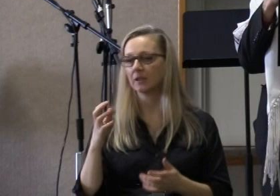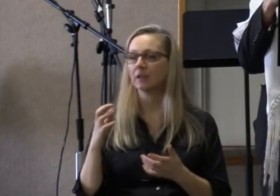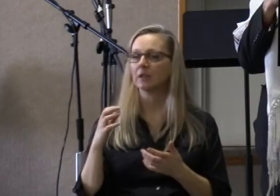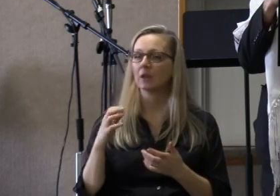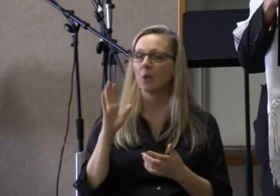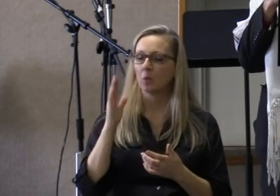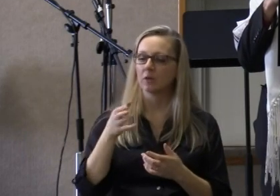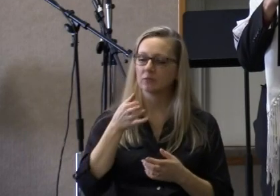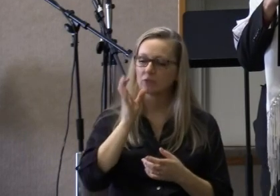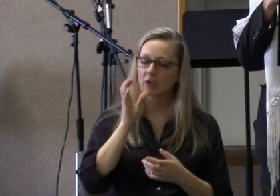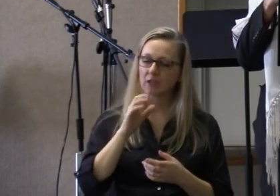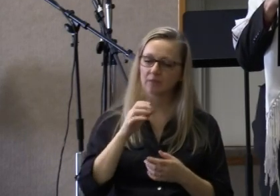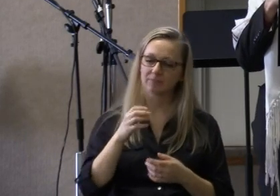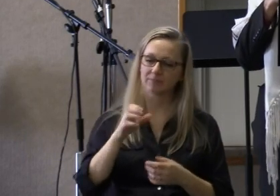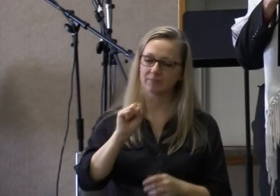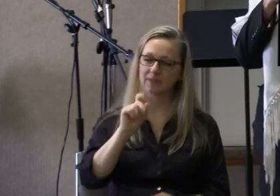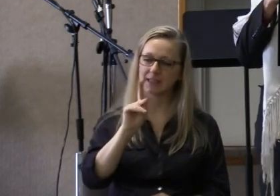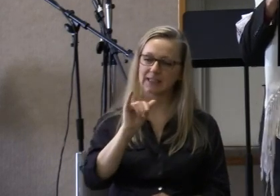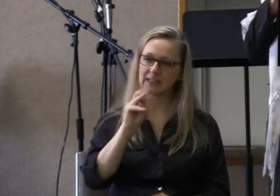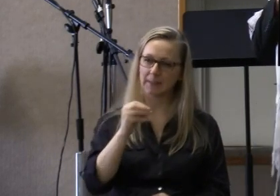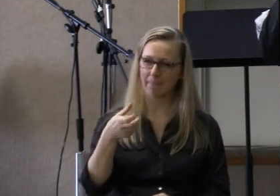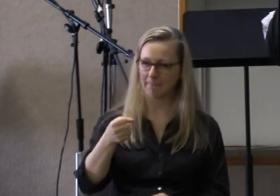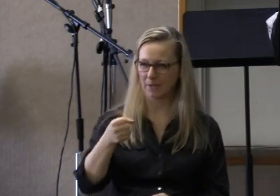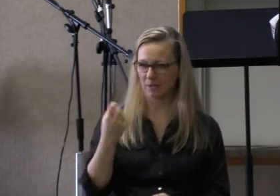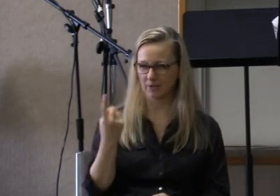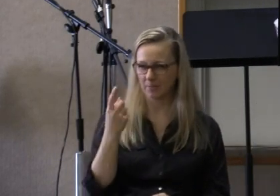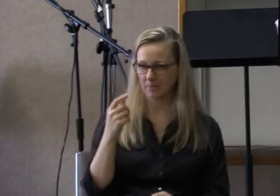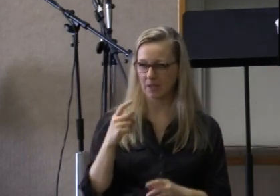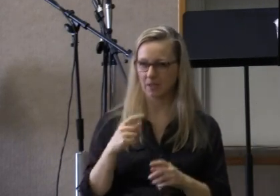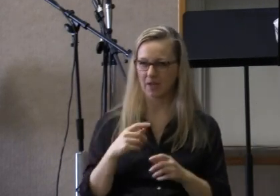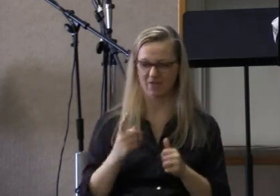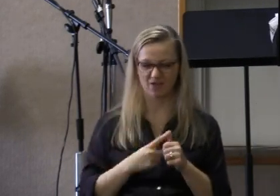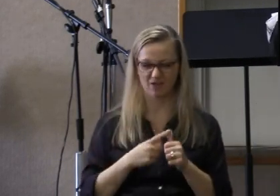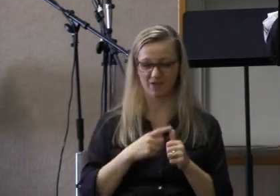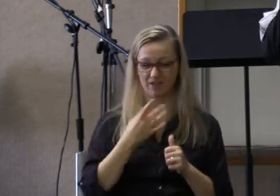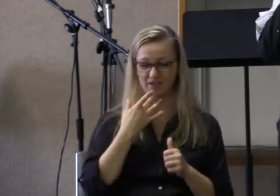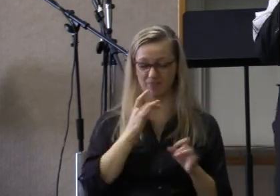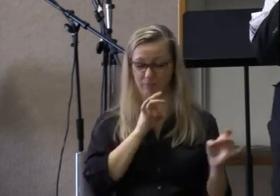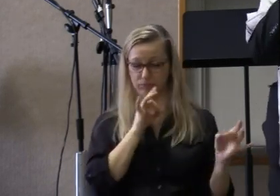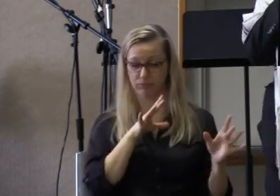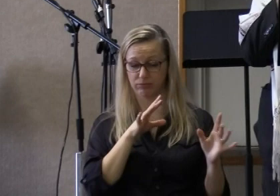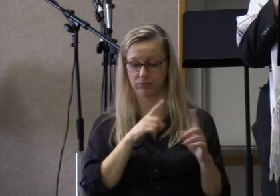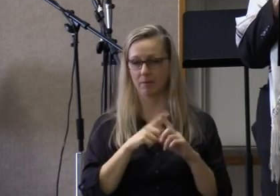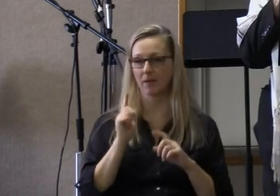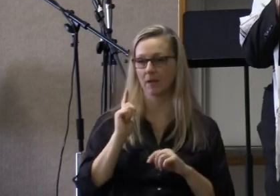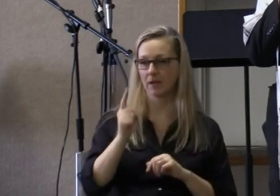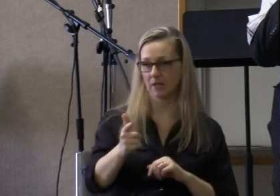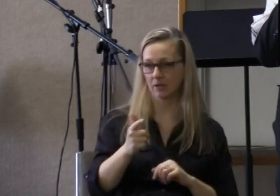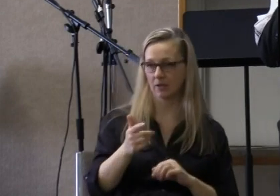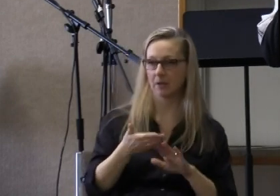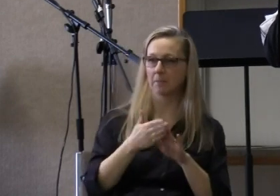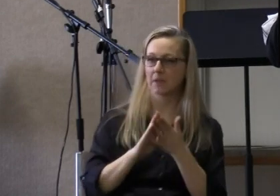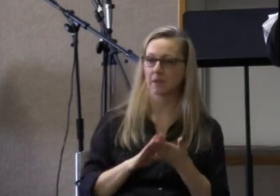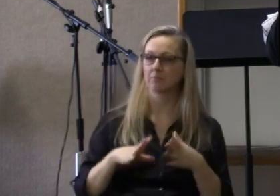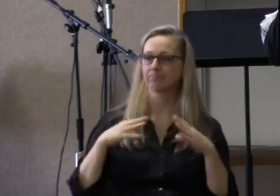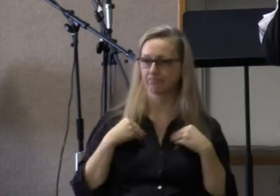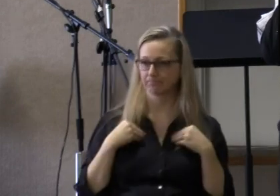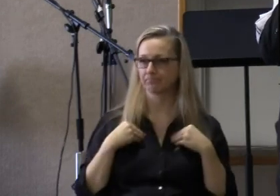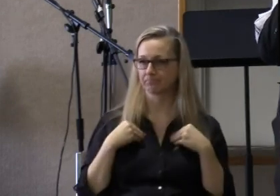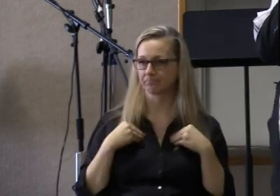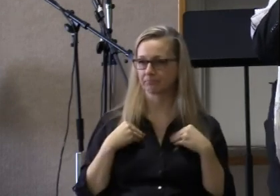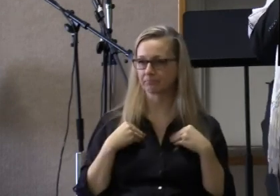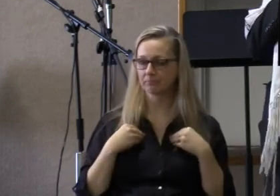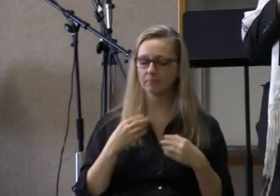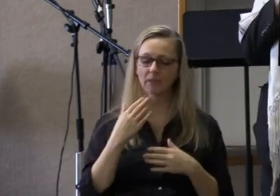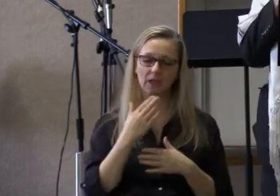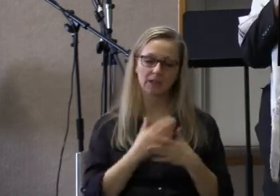right. But after a while, it becomes acceptable. Many people who start out drinking coffee with